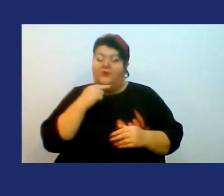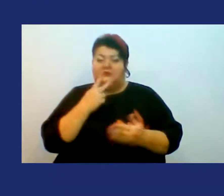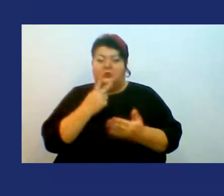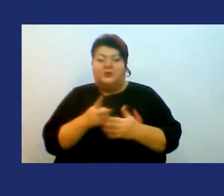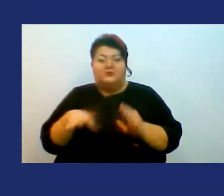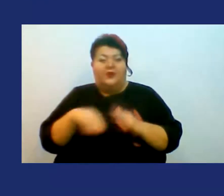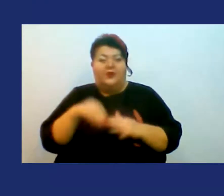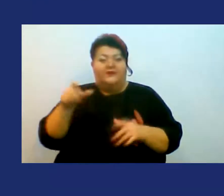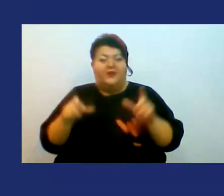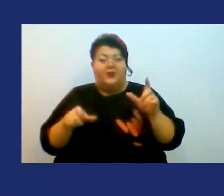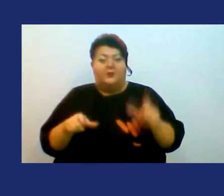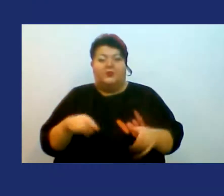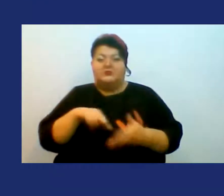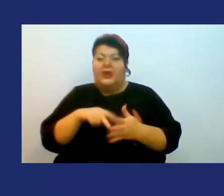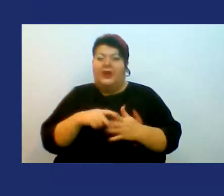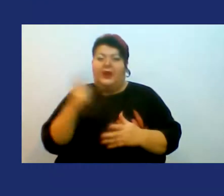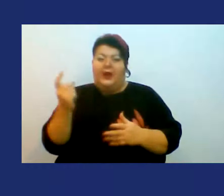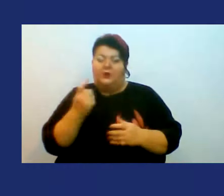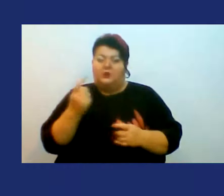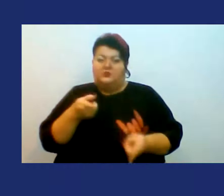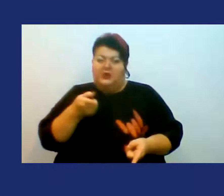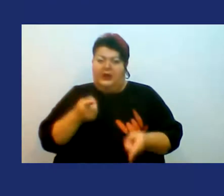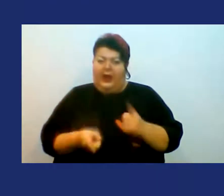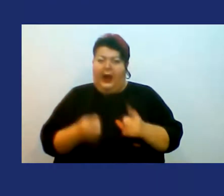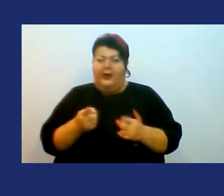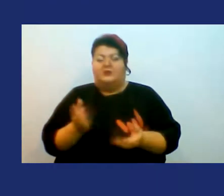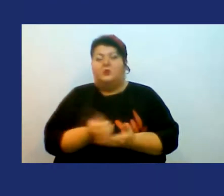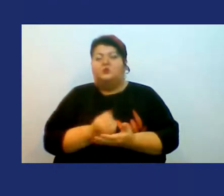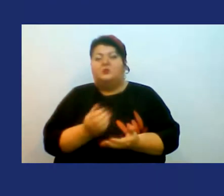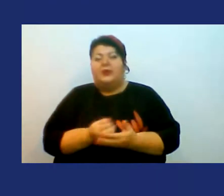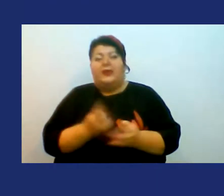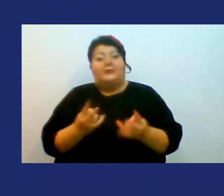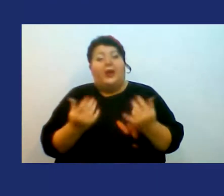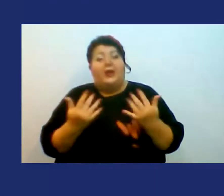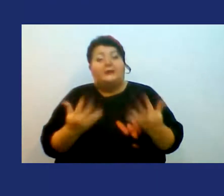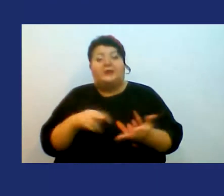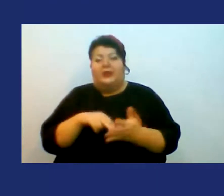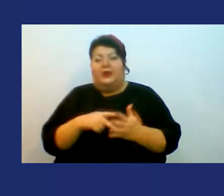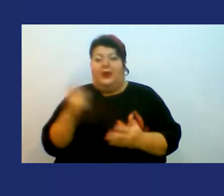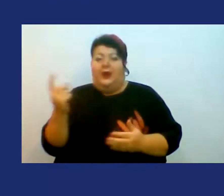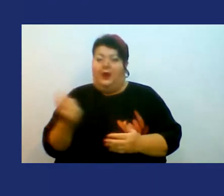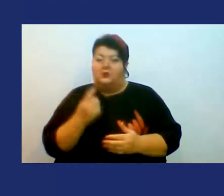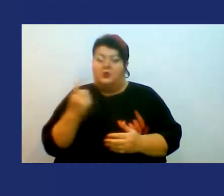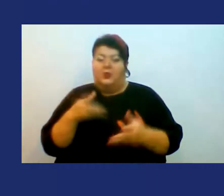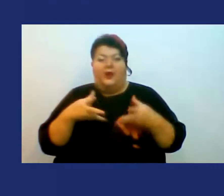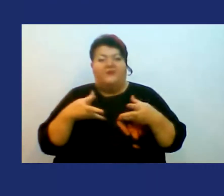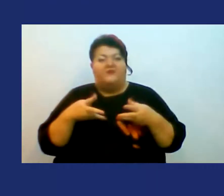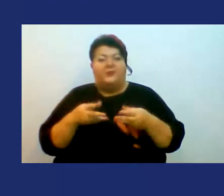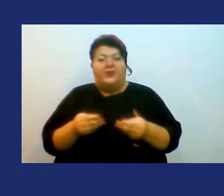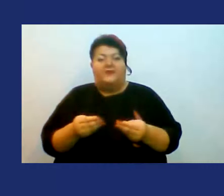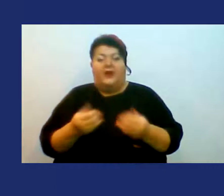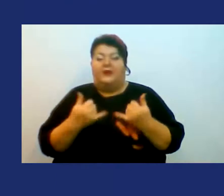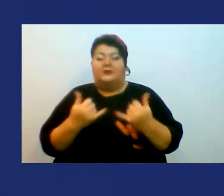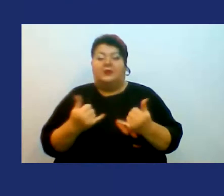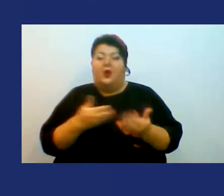attentively the voters look at the real economic successes, how the economy does impact the